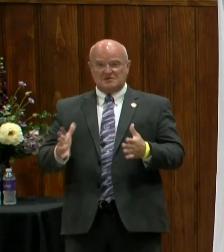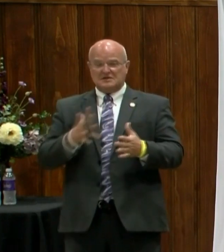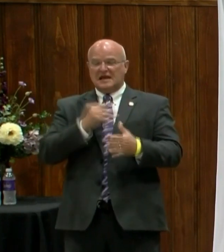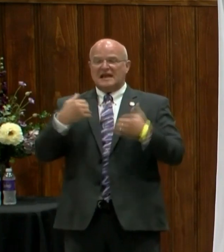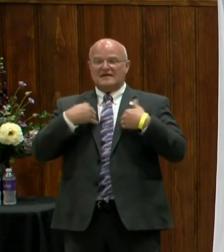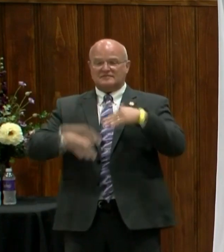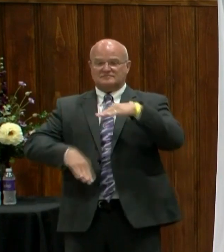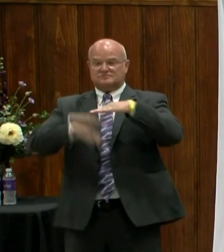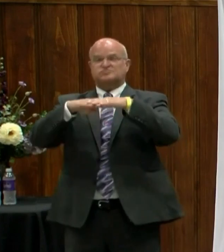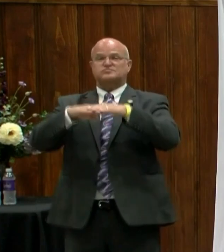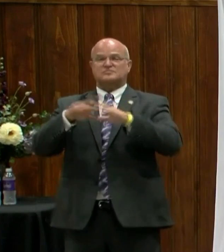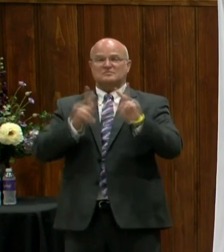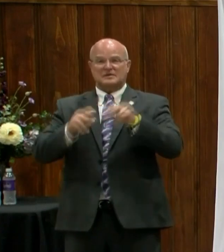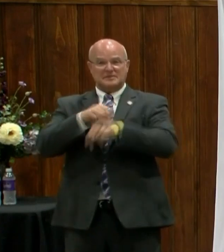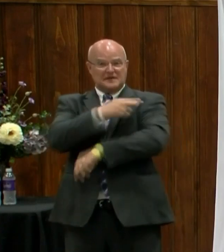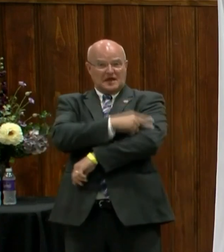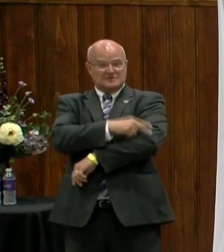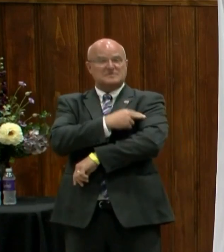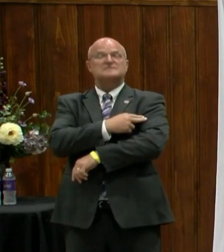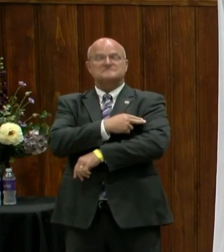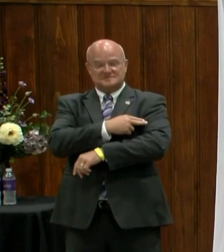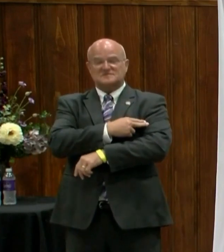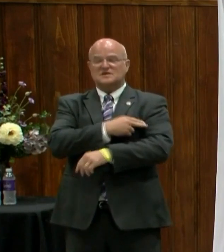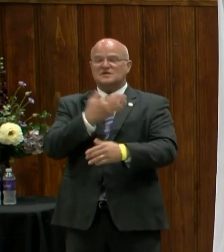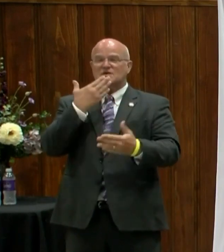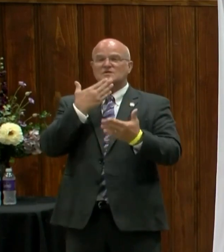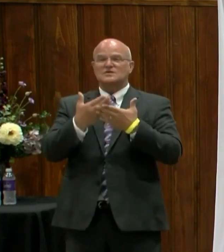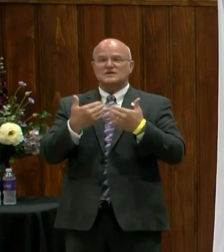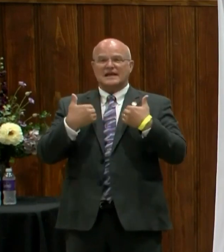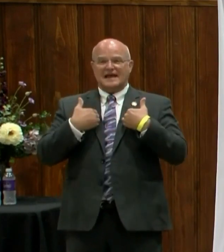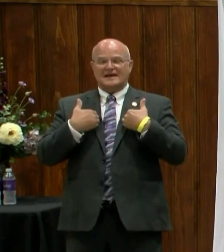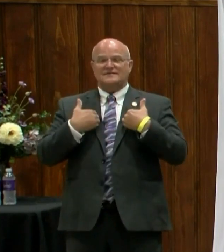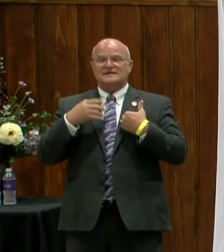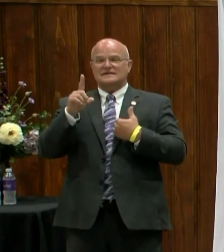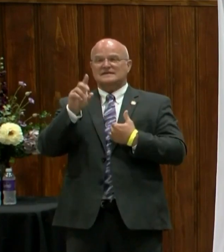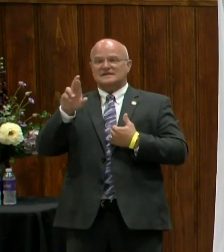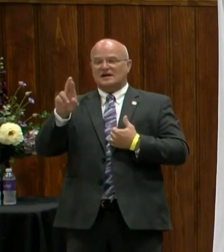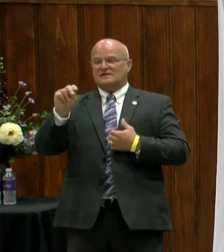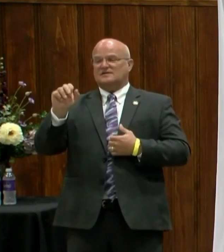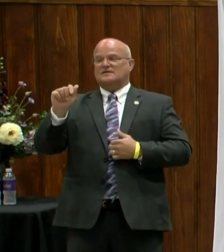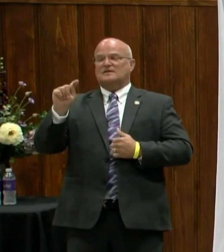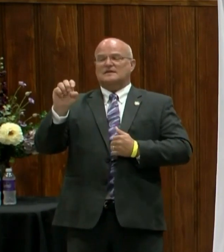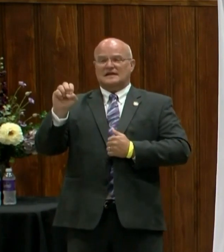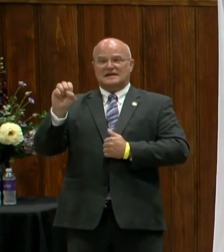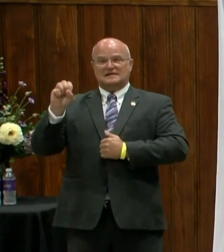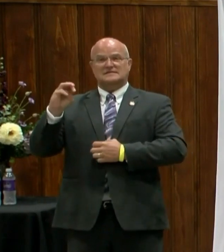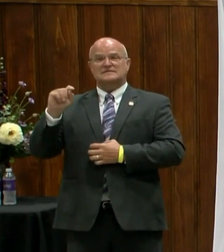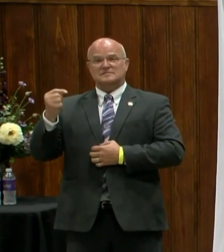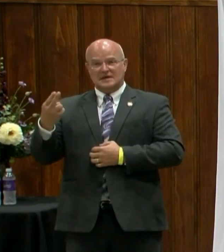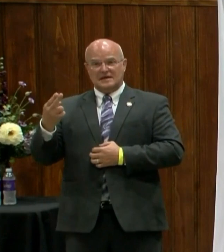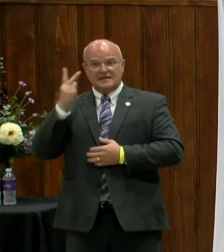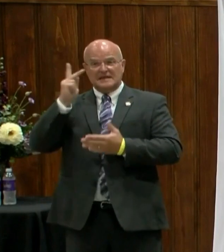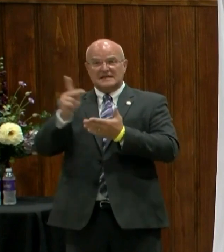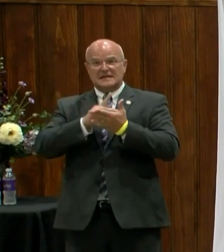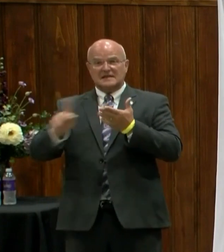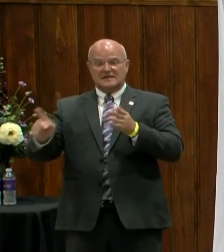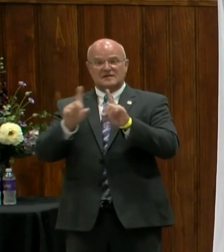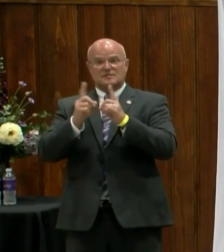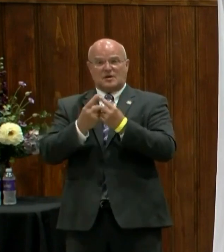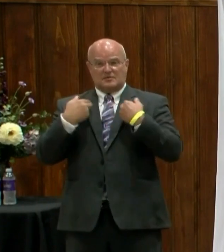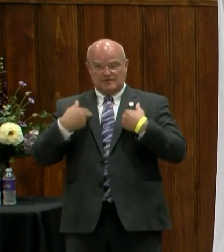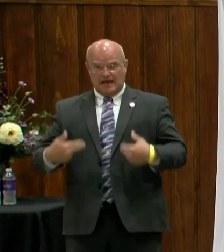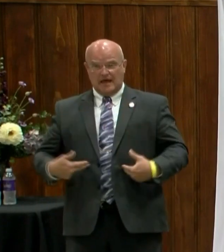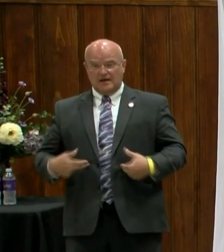capacity. So it's been very, very beneficial. And of course, I'm joined by Dr. Nate Smith, Secretary of Department of